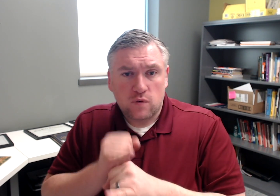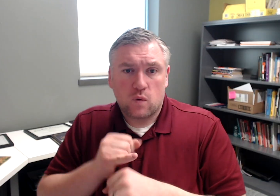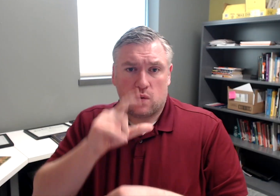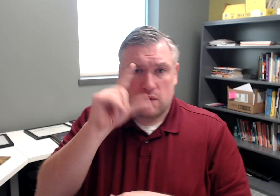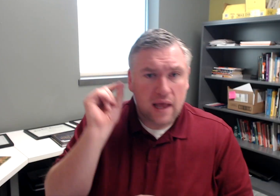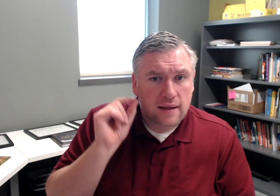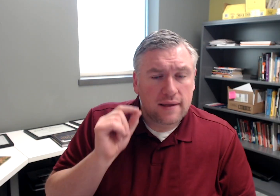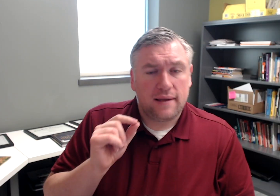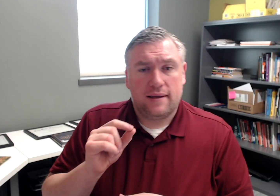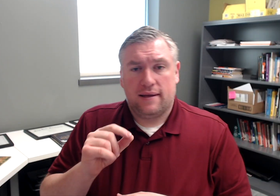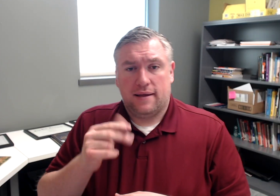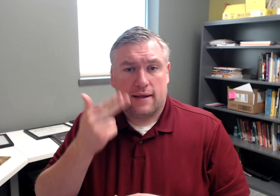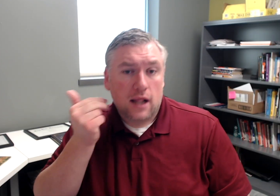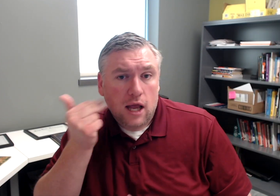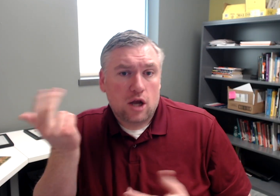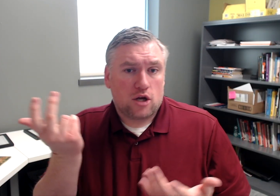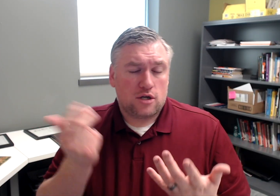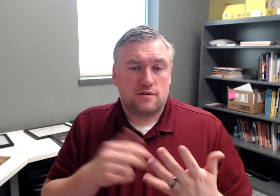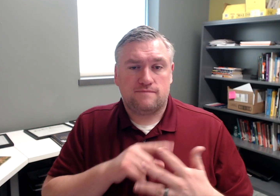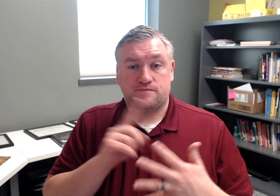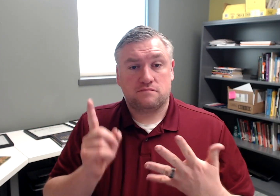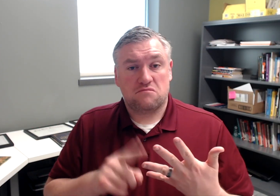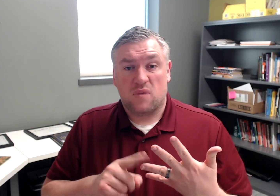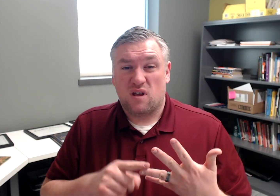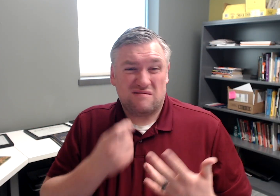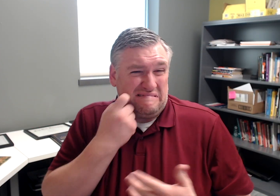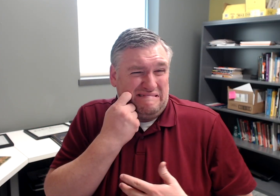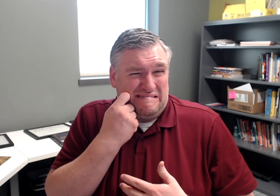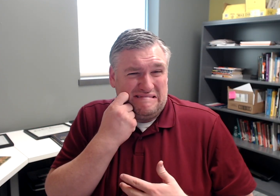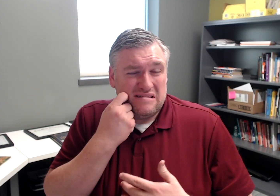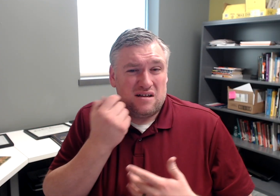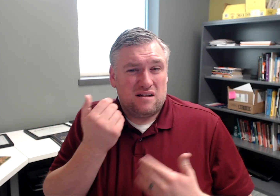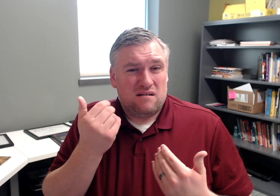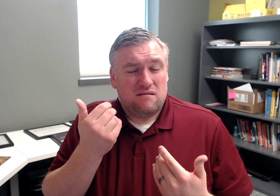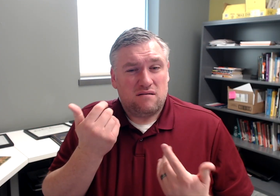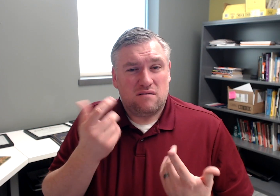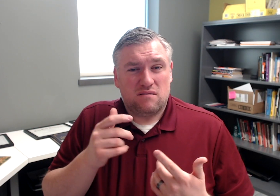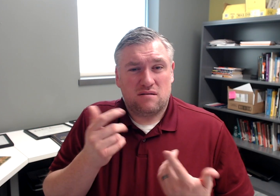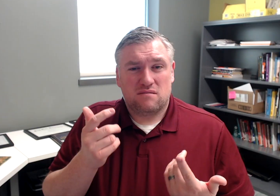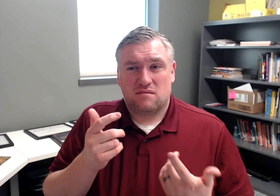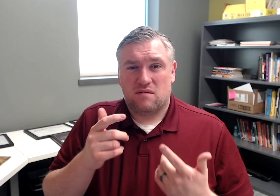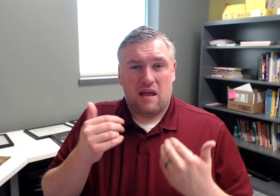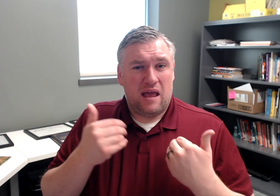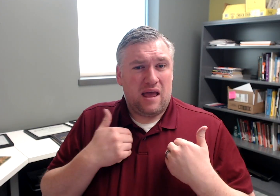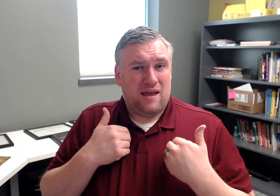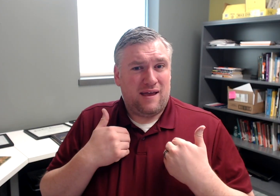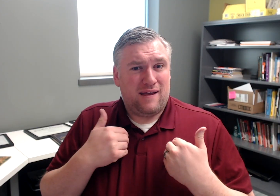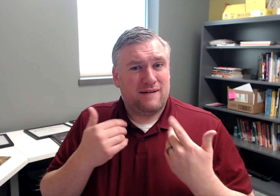there's history. There's deaf school history. There's history about Gallaudet and Clerk. And